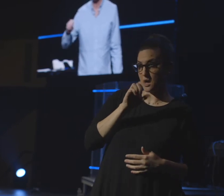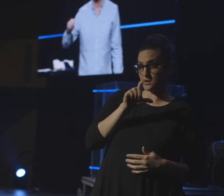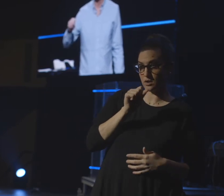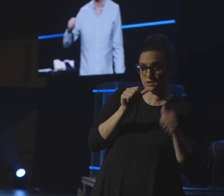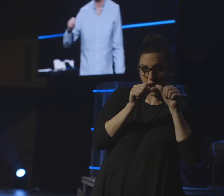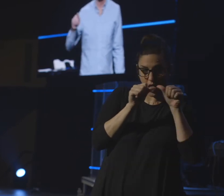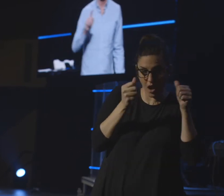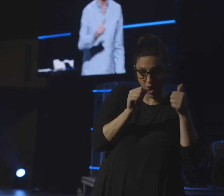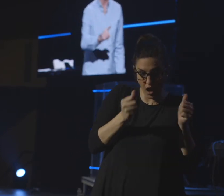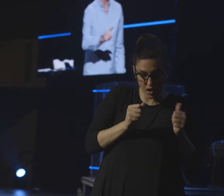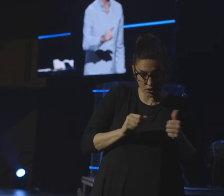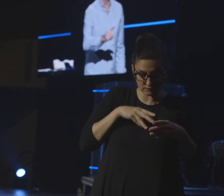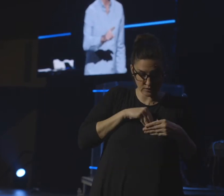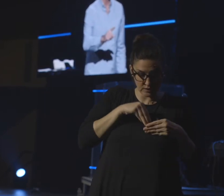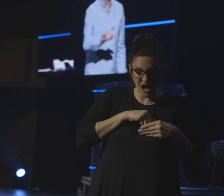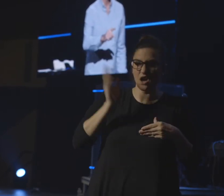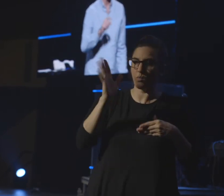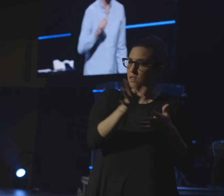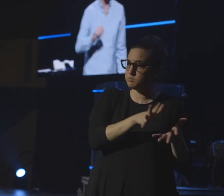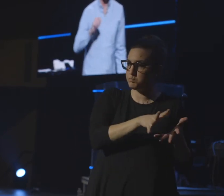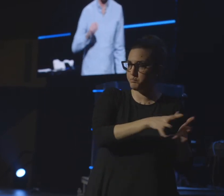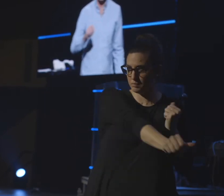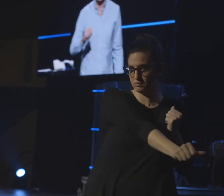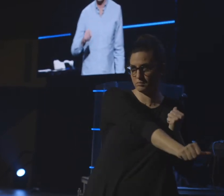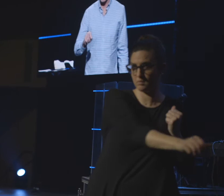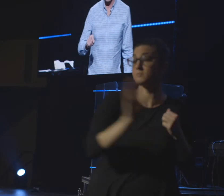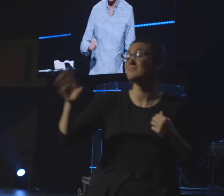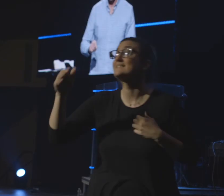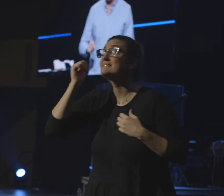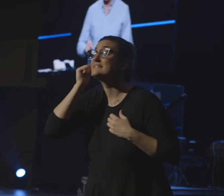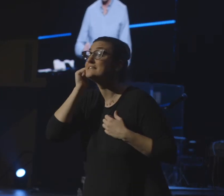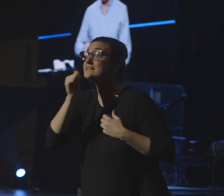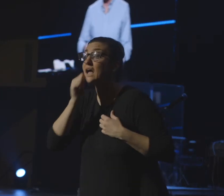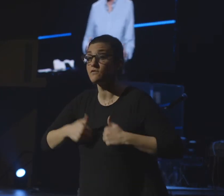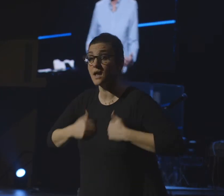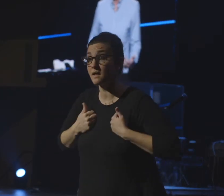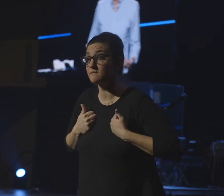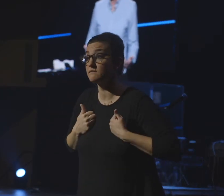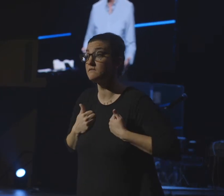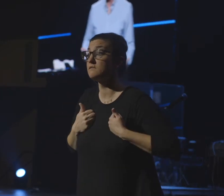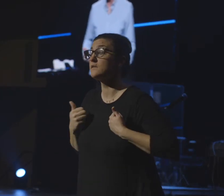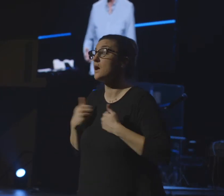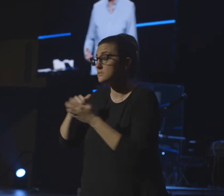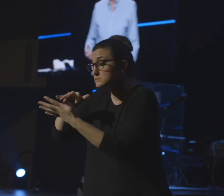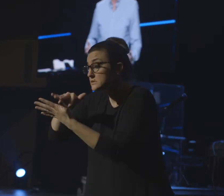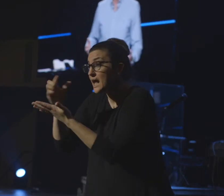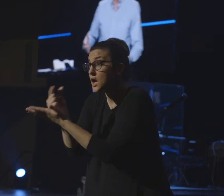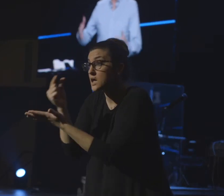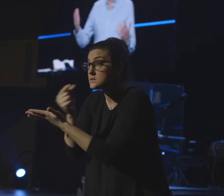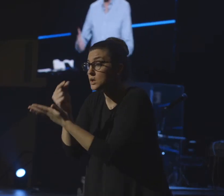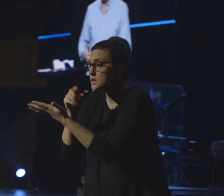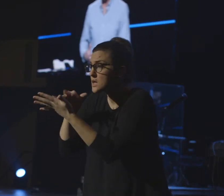heart over time. The gospel of Jesus Christ, which you don't really know what you're getting into. I mean, it's like, I don't